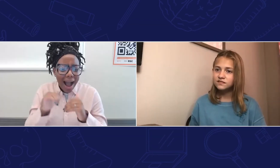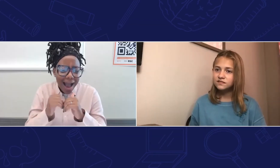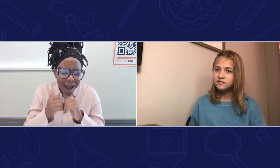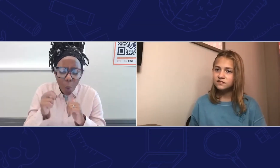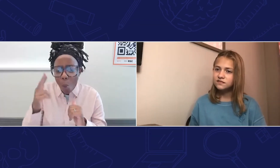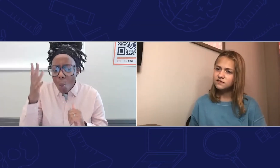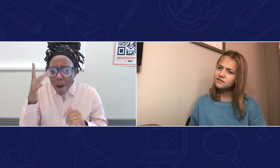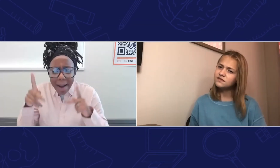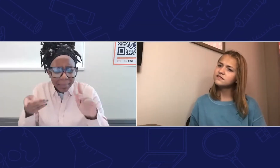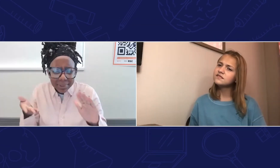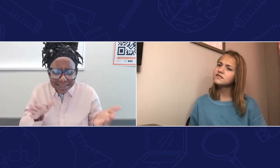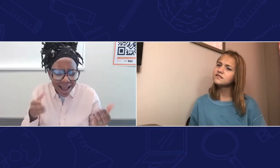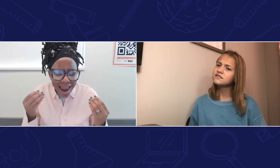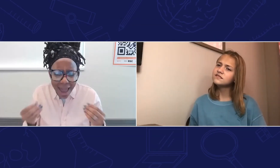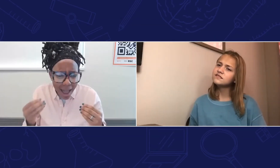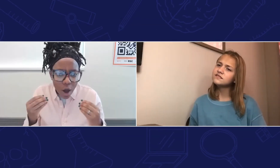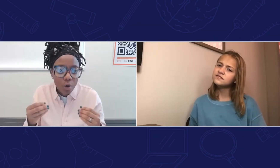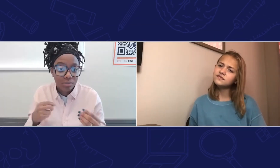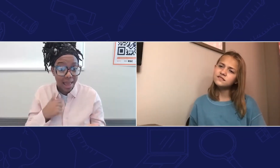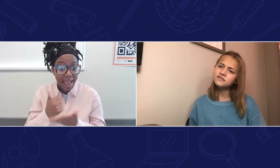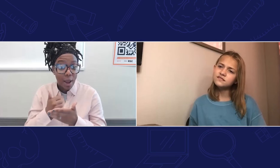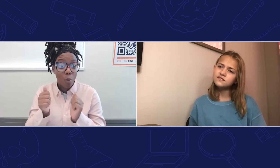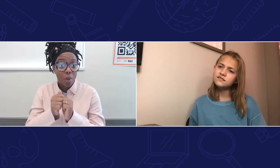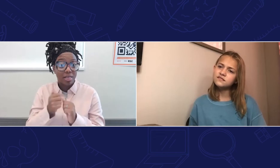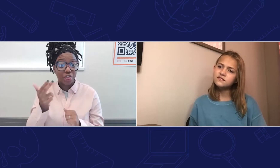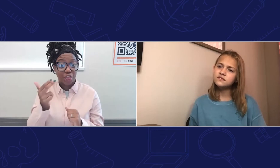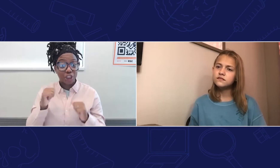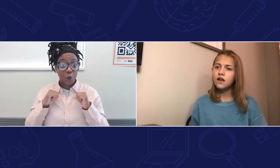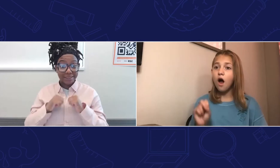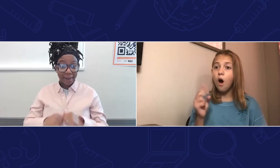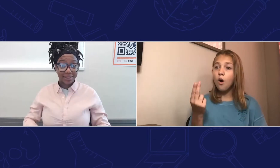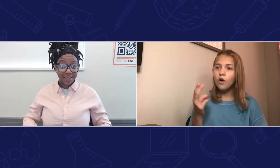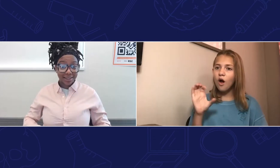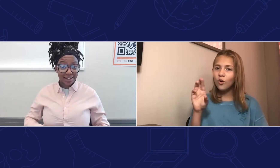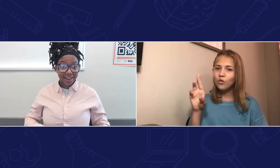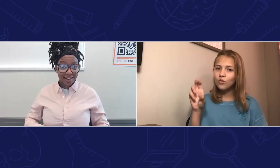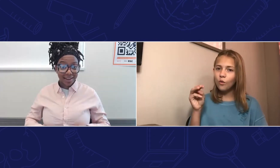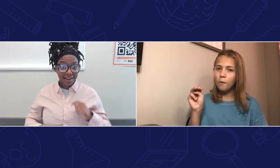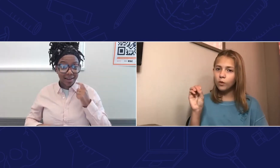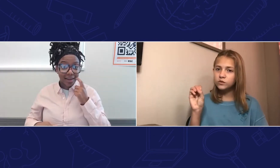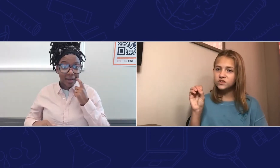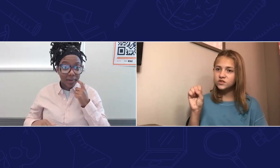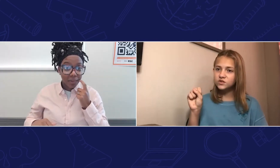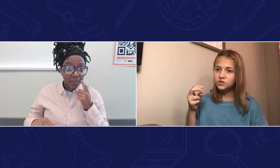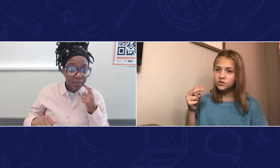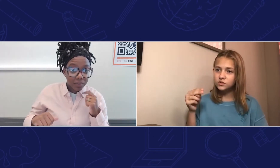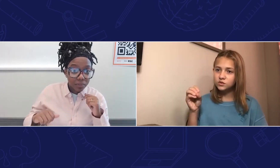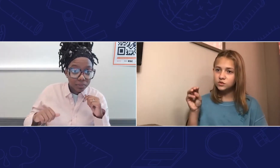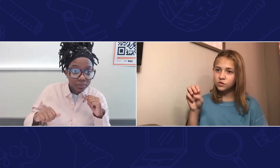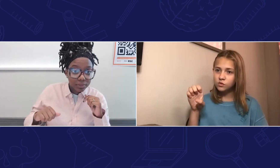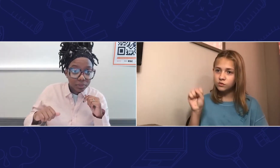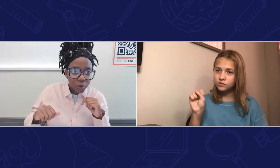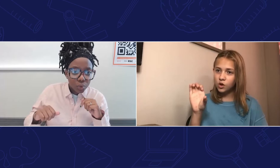Autopsies are used to analyze how or why someone died to figure out what caused it. And I've helped with 13 autopsies. Oh like